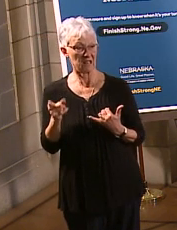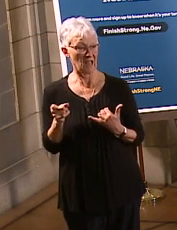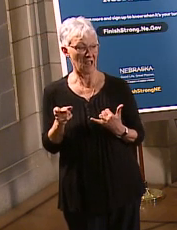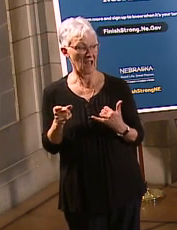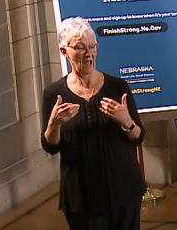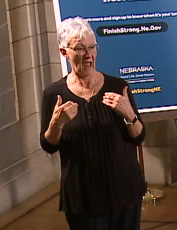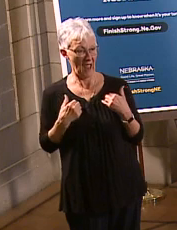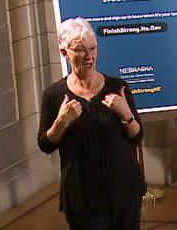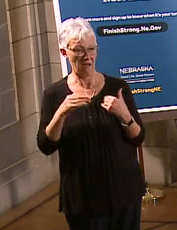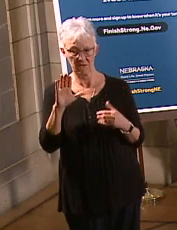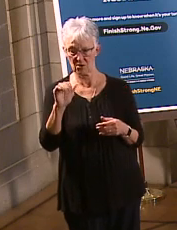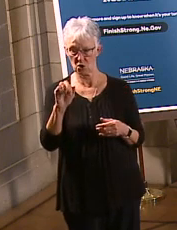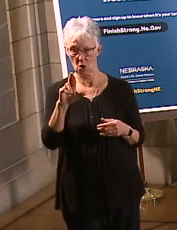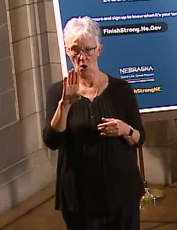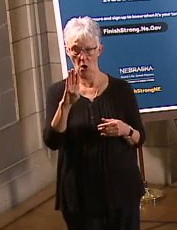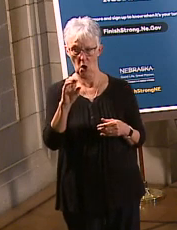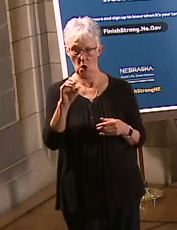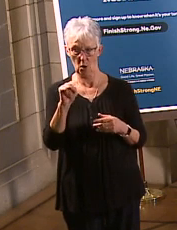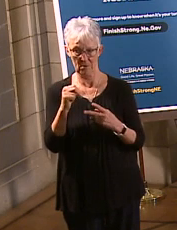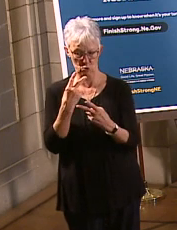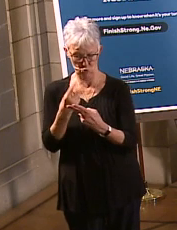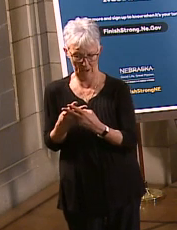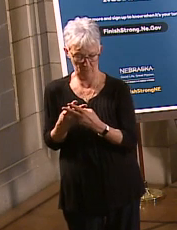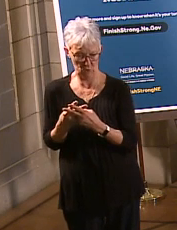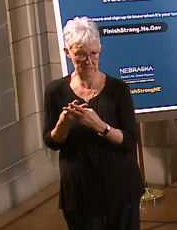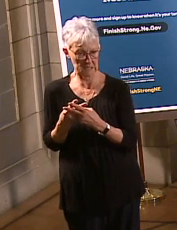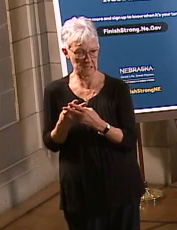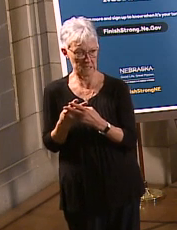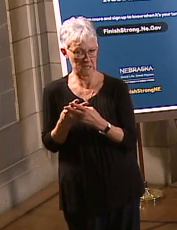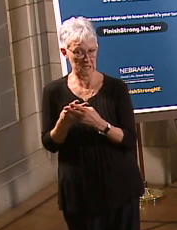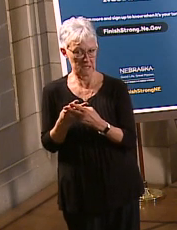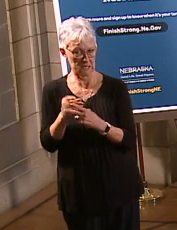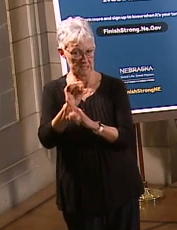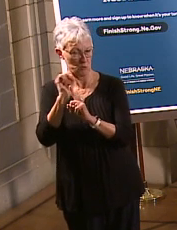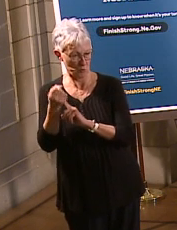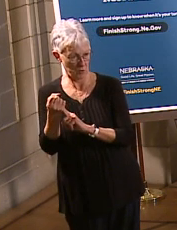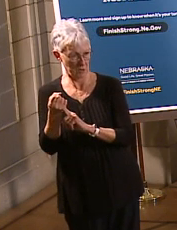and sequestration. And there's going to be a lot of programs